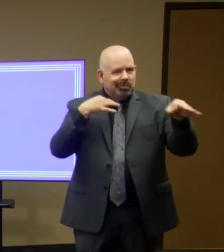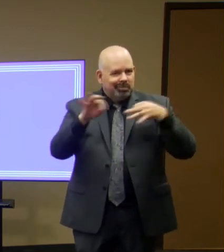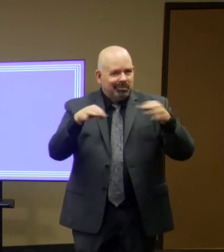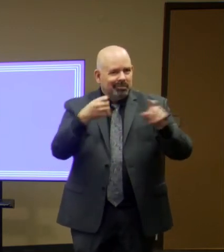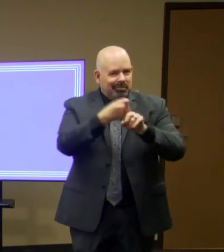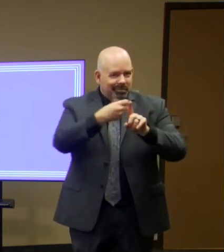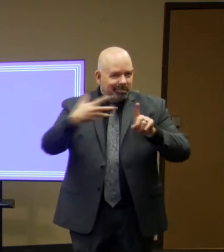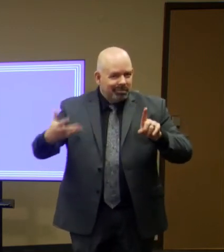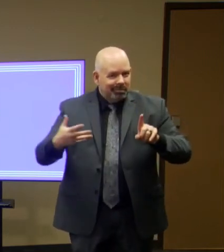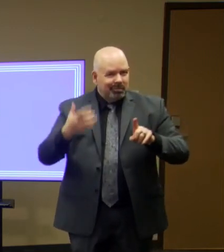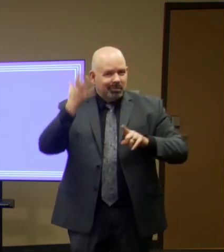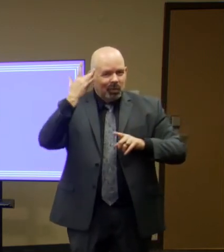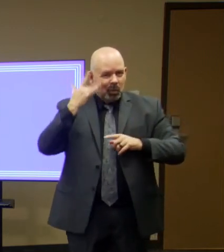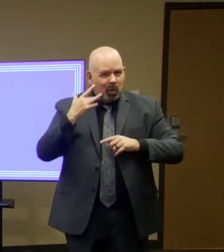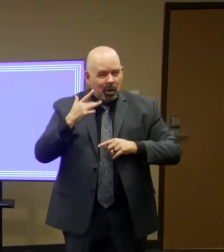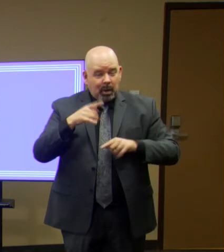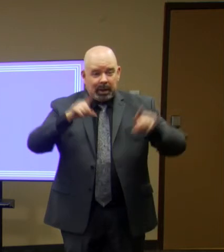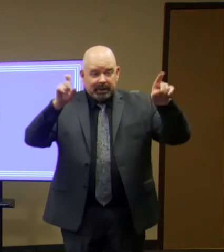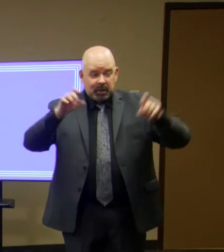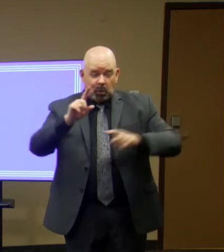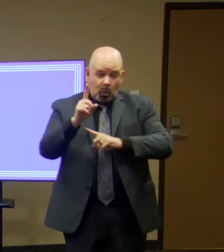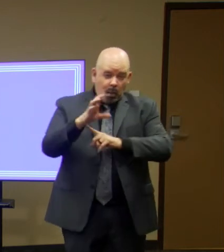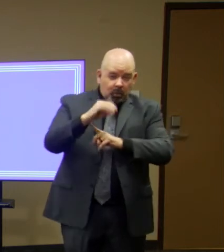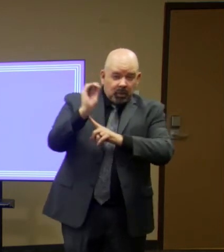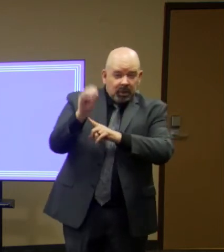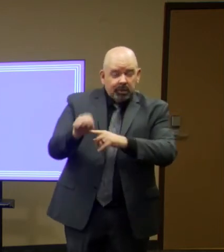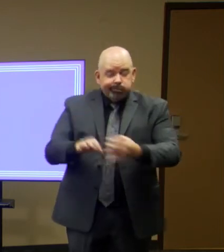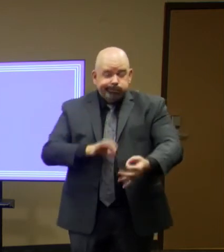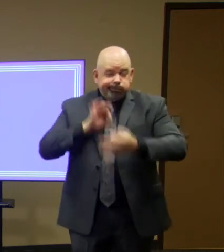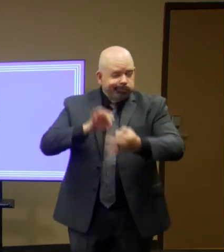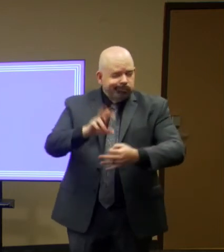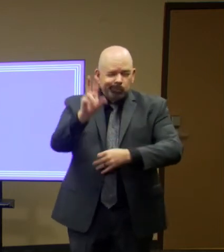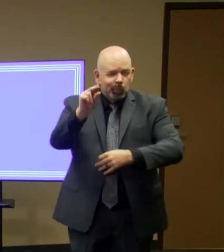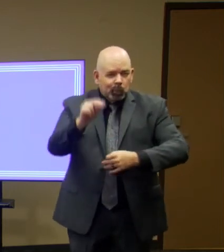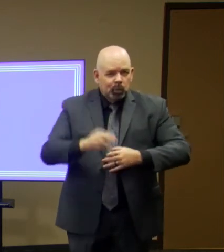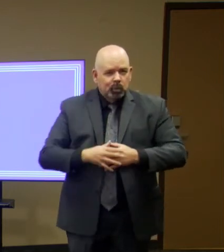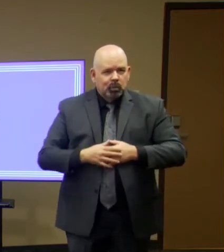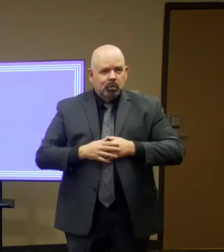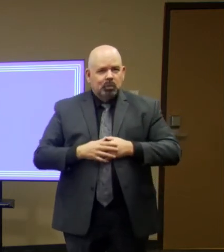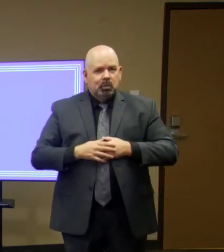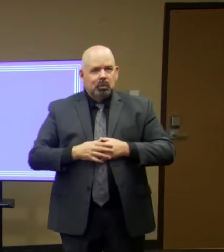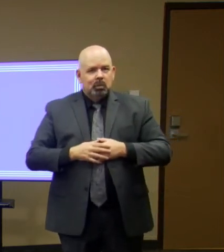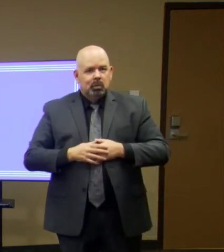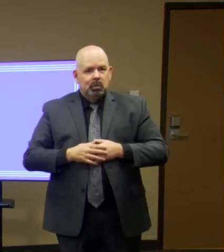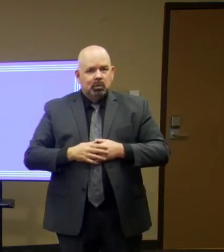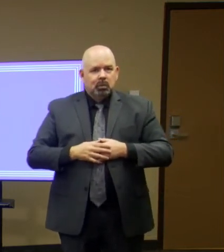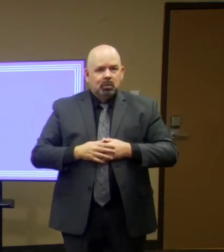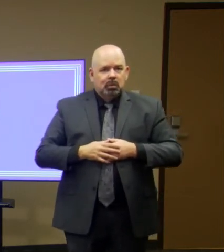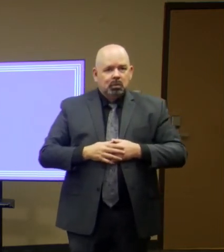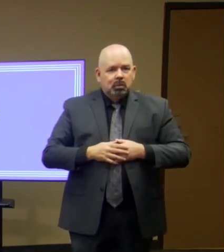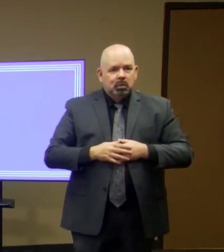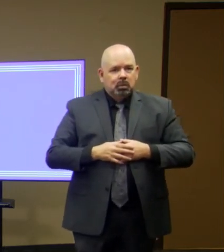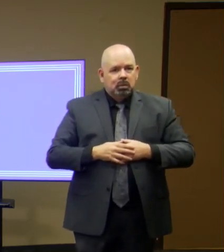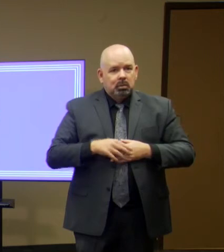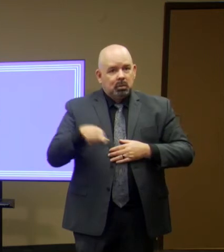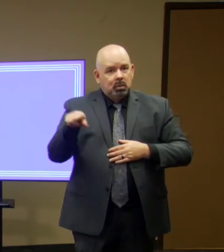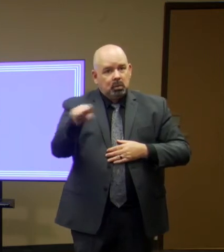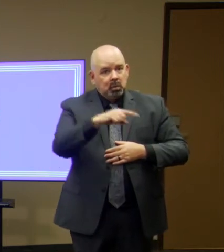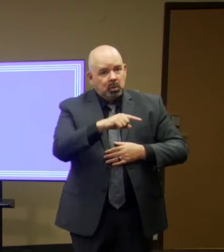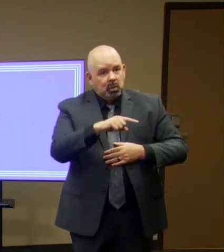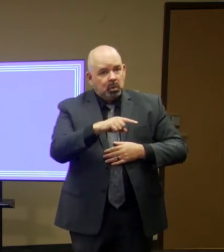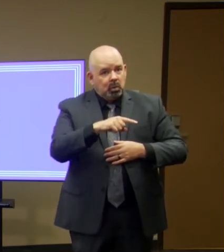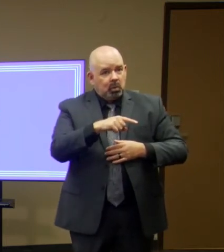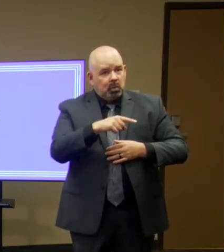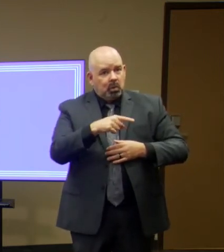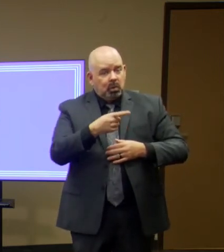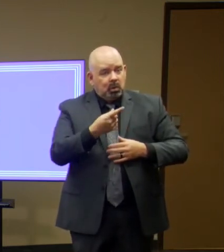positive. It's not 100% certain you're not sick. It's not 100% certain that you won't